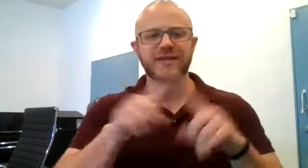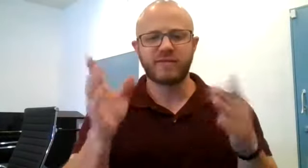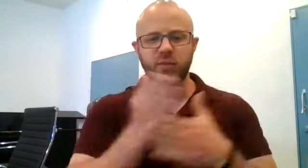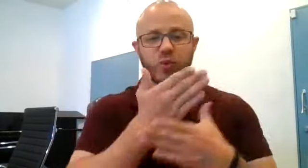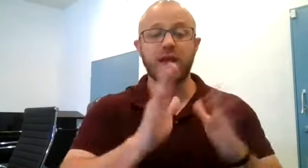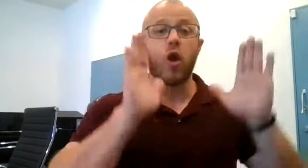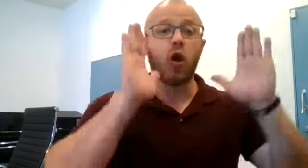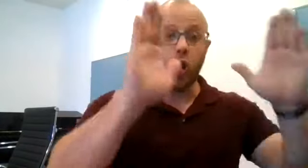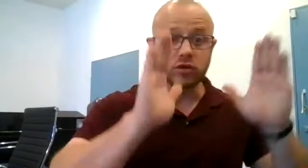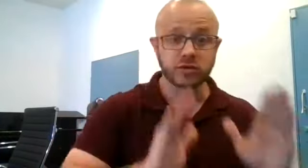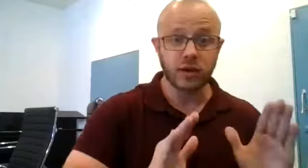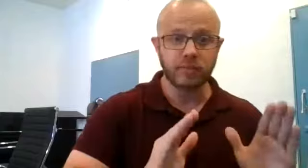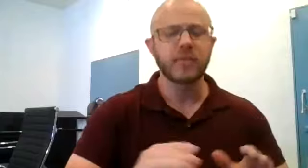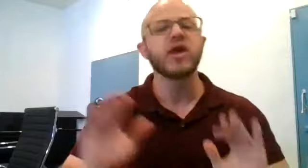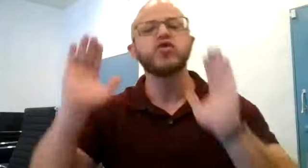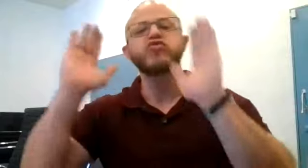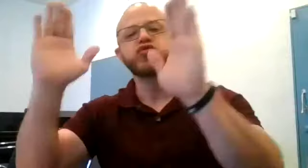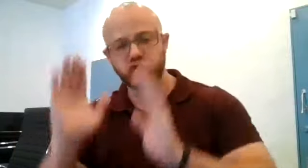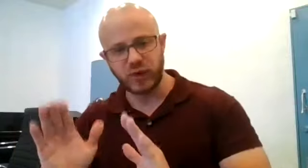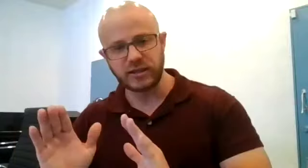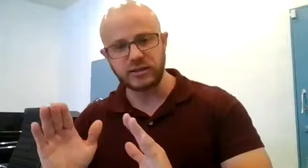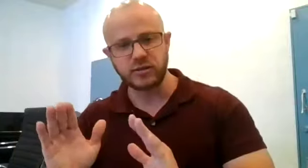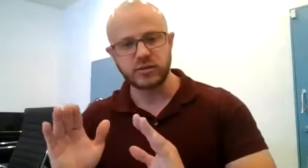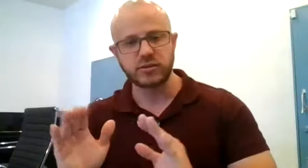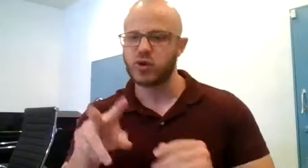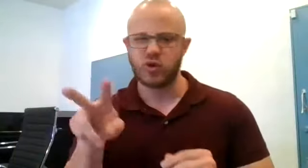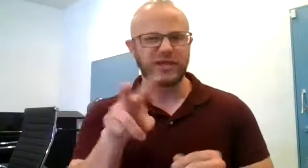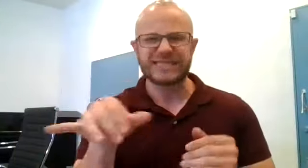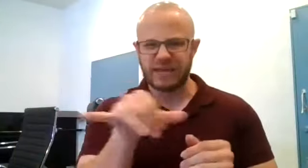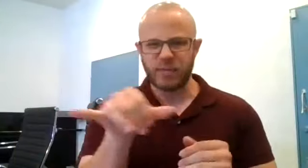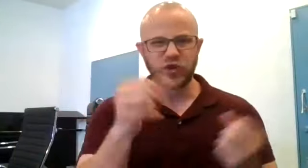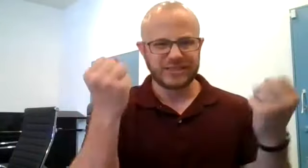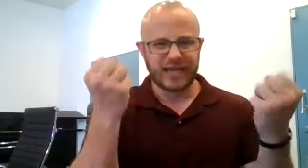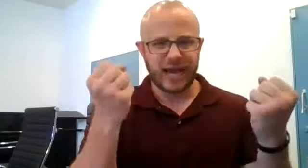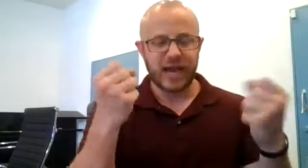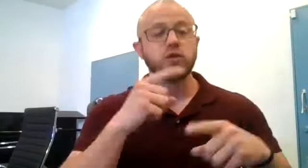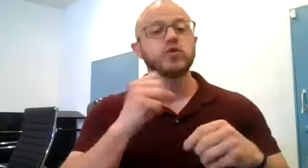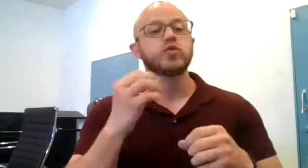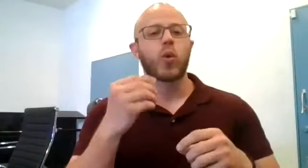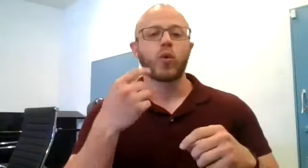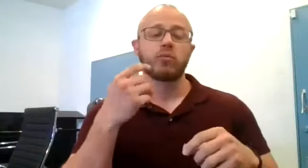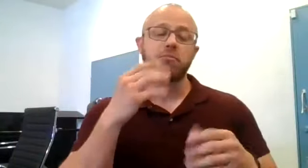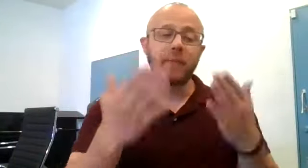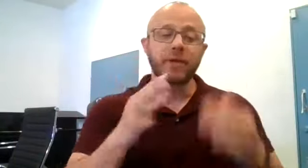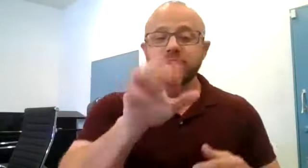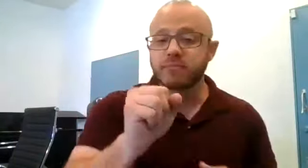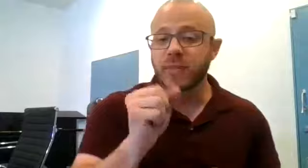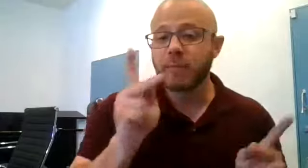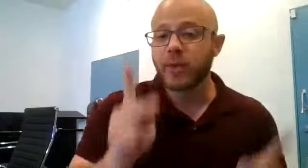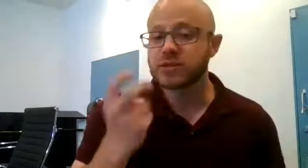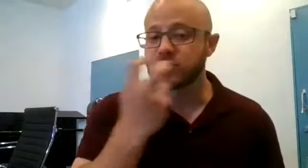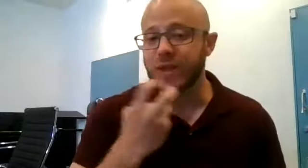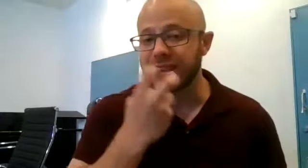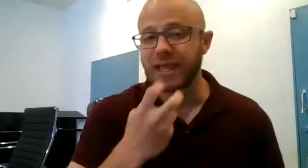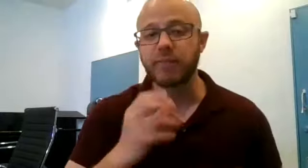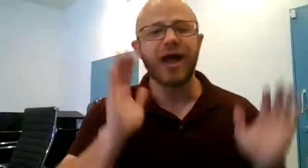Don't confuse between awesome and great. They're the same sign. Maybe you catch the